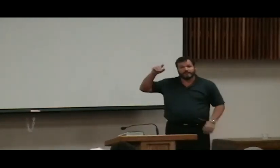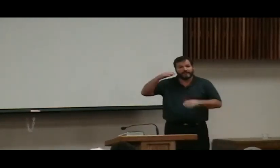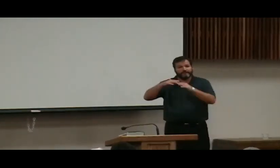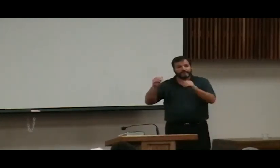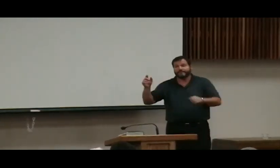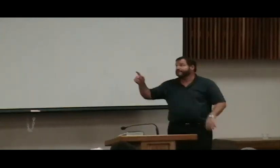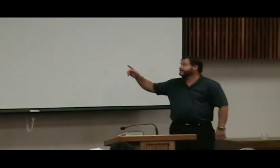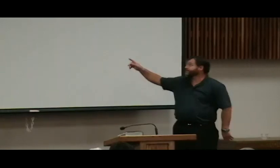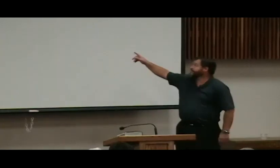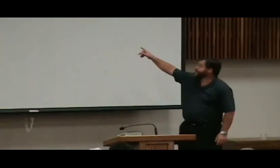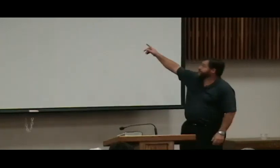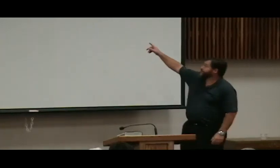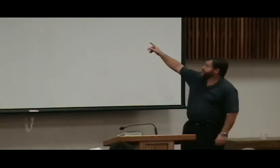He's at the right hand.